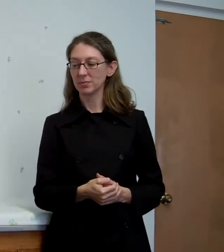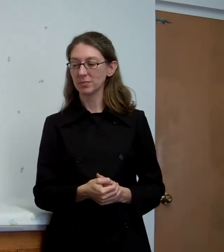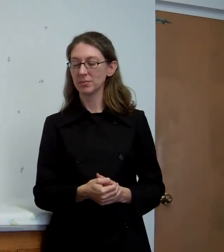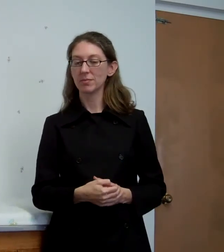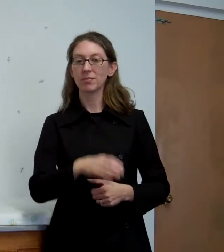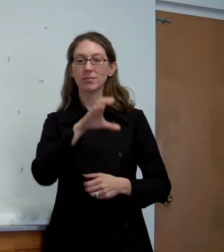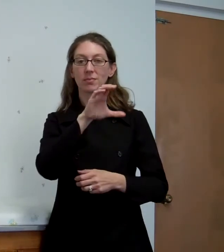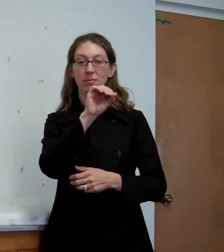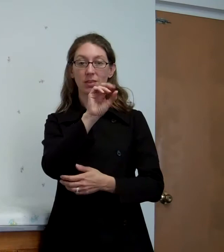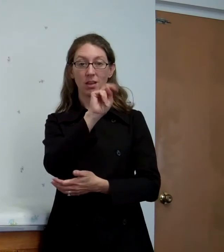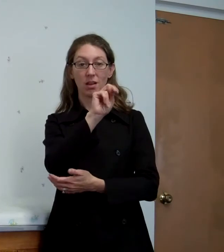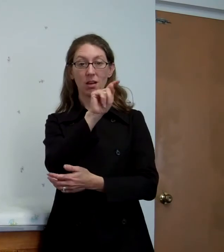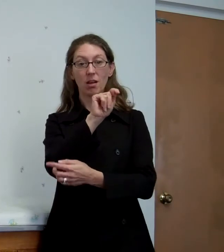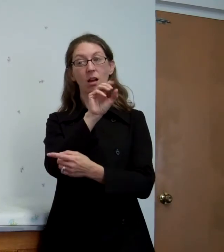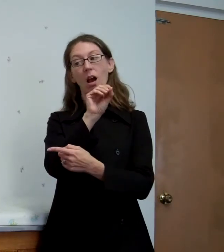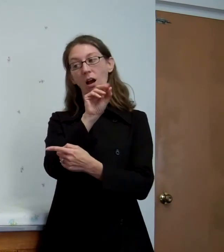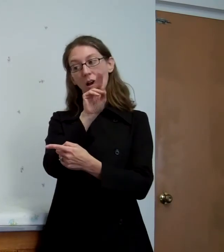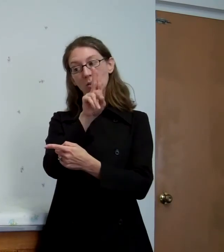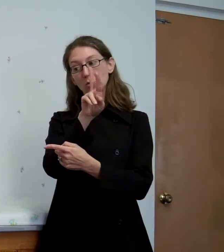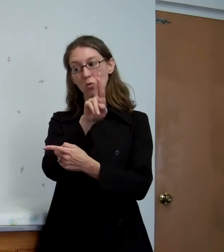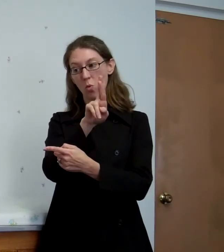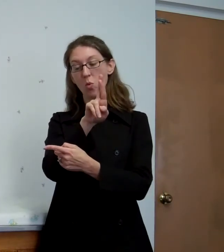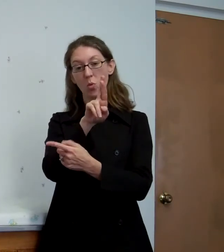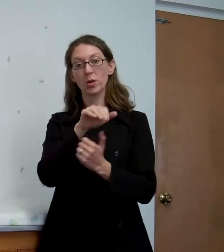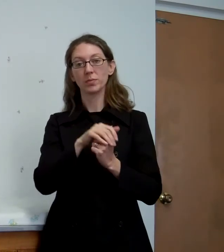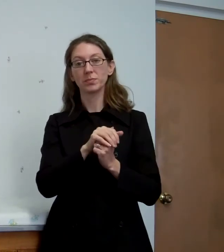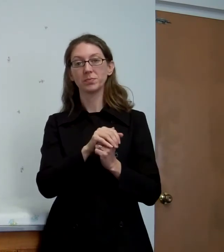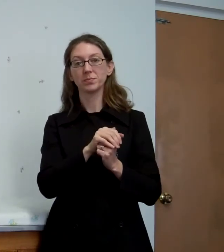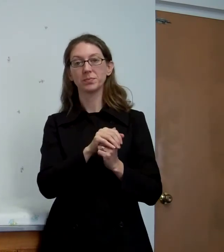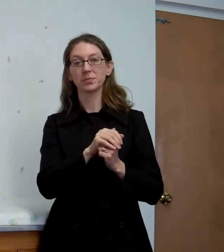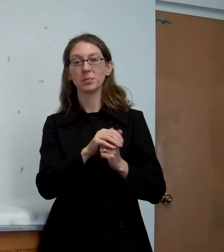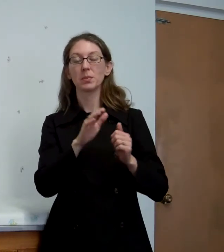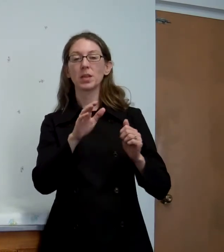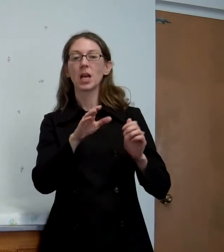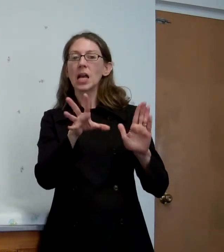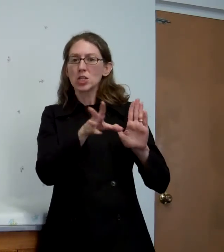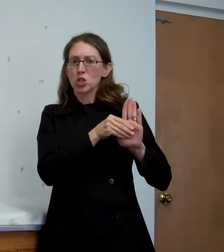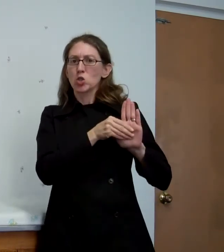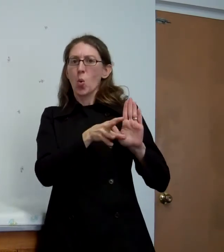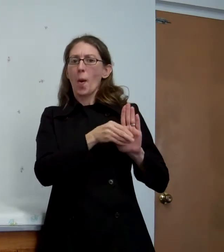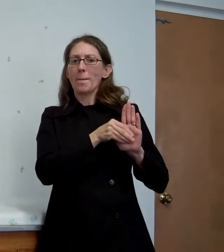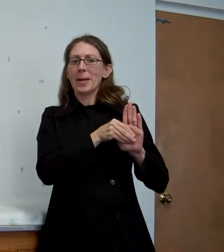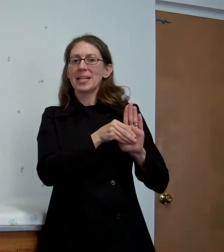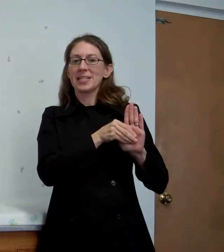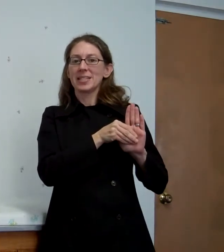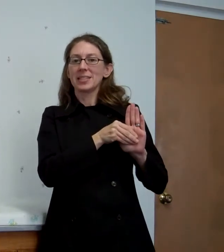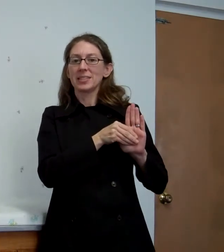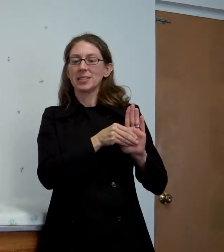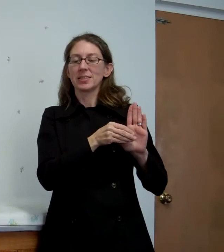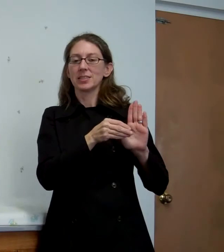A contour is the absorbent layer that has been cut into the shape of a diaper.